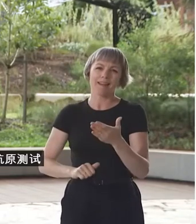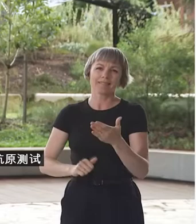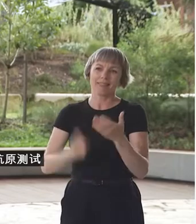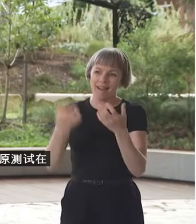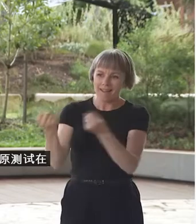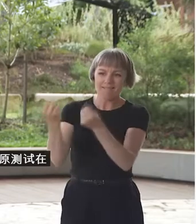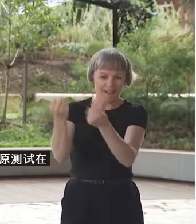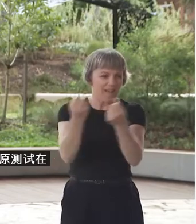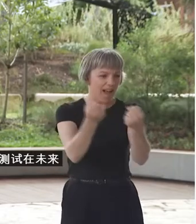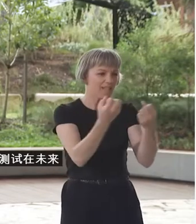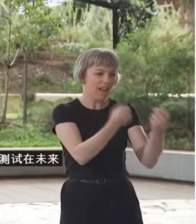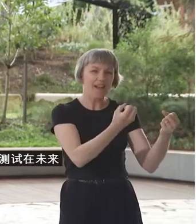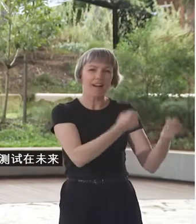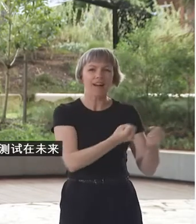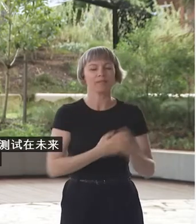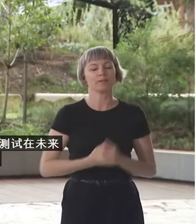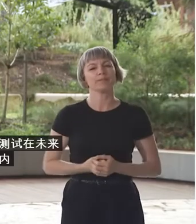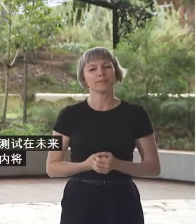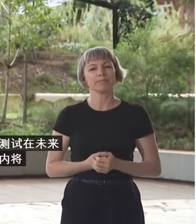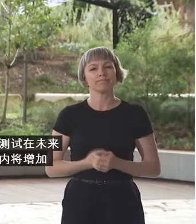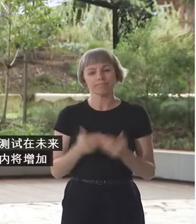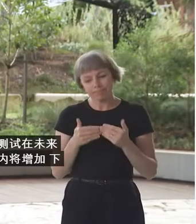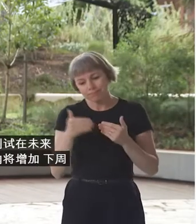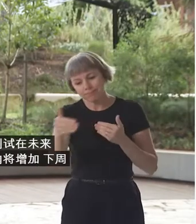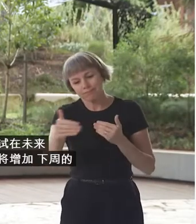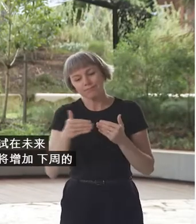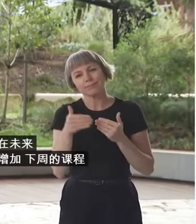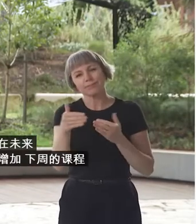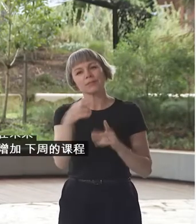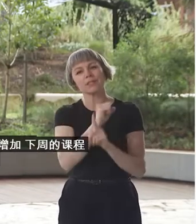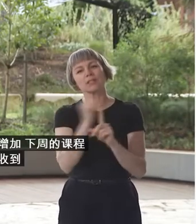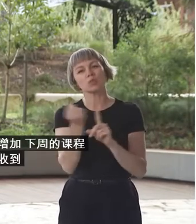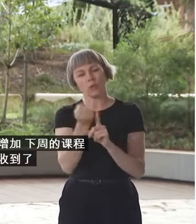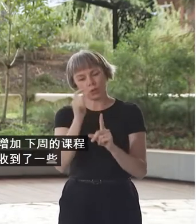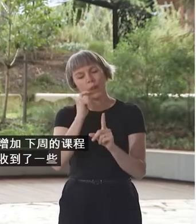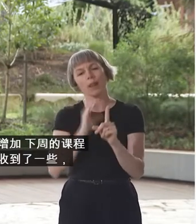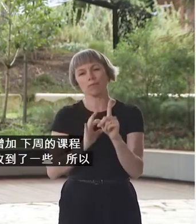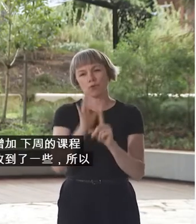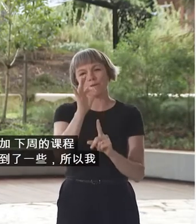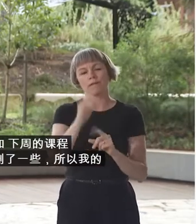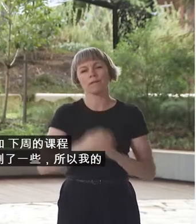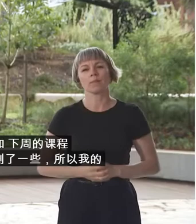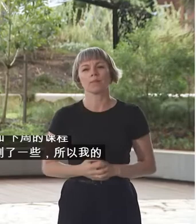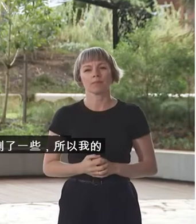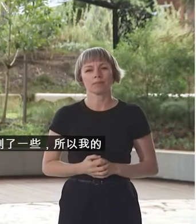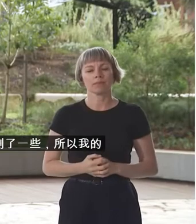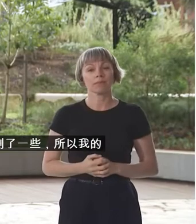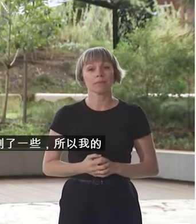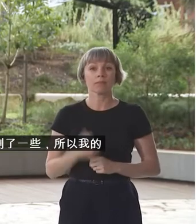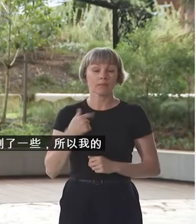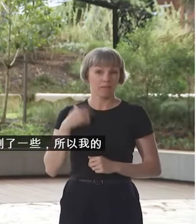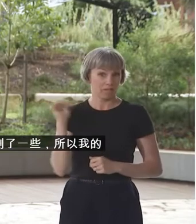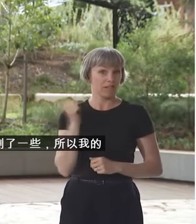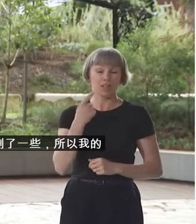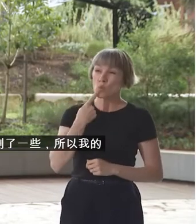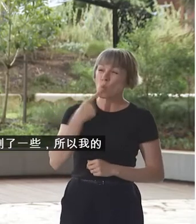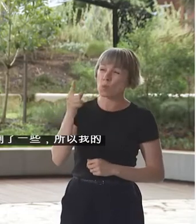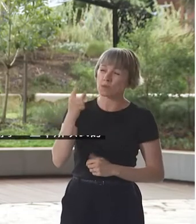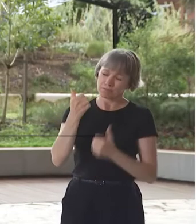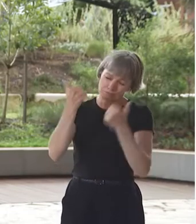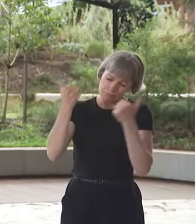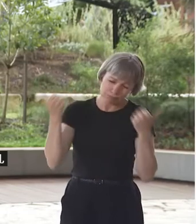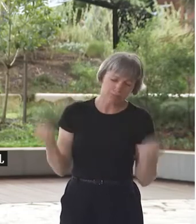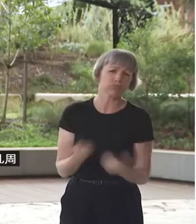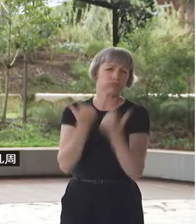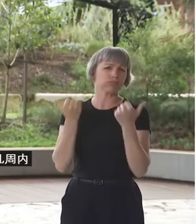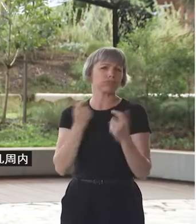50 million tests, a significant arrival over the course of the next week. We've already had some arrive. So my expectation would be,